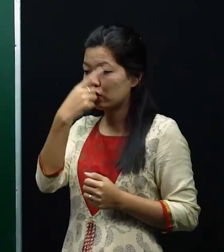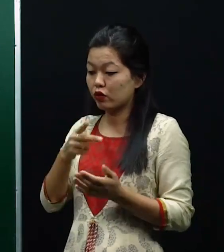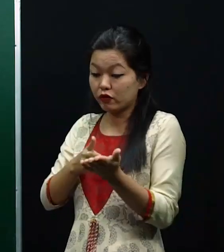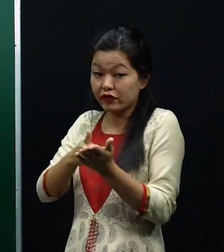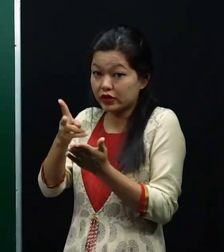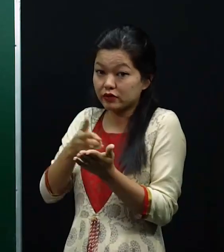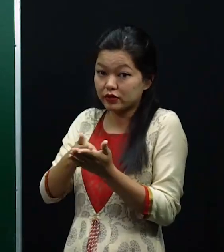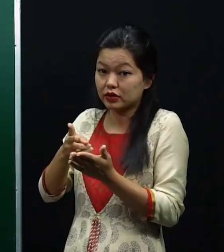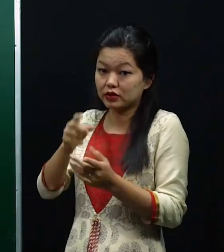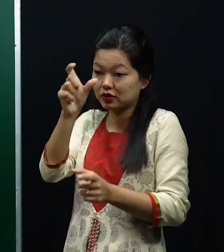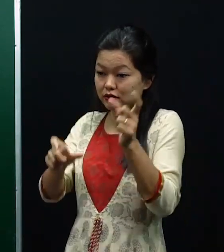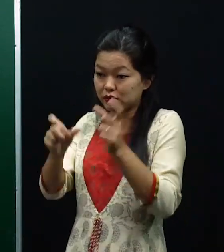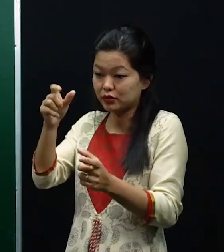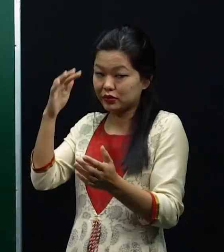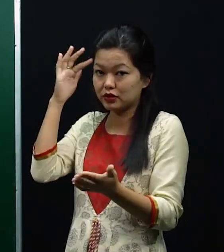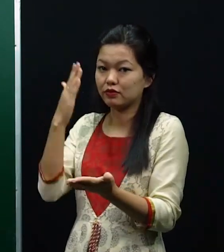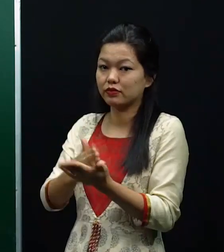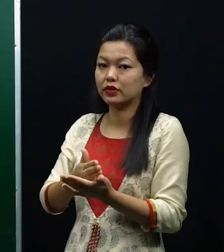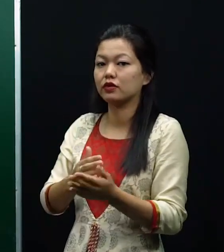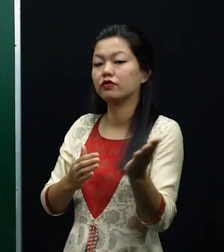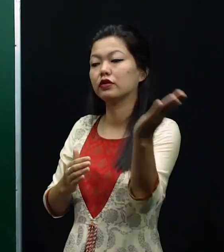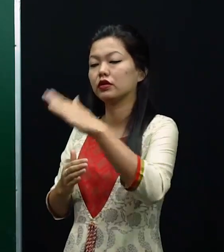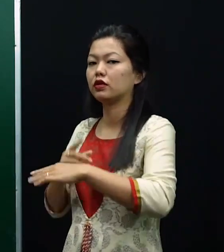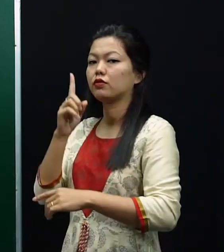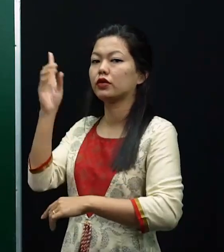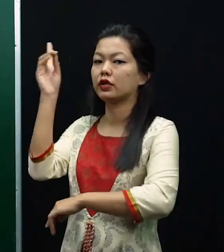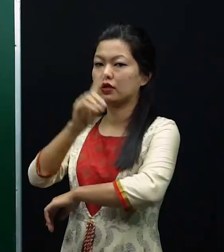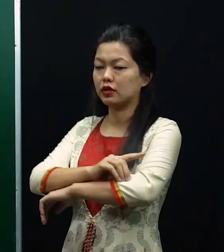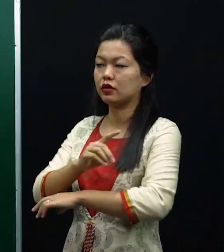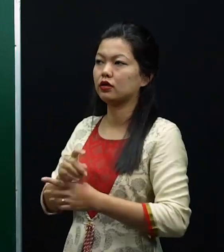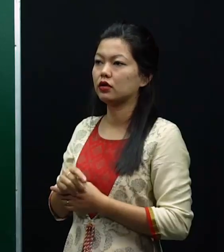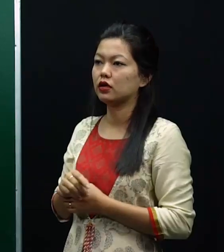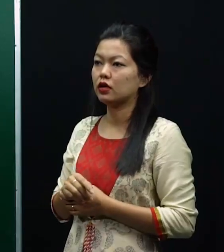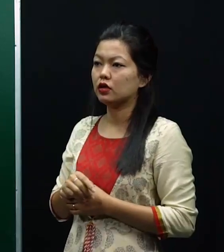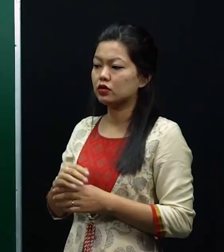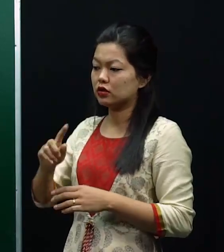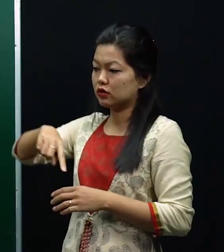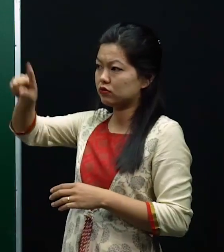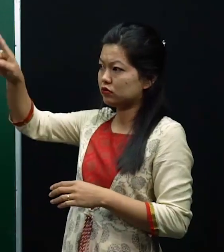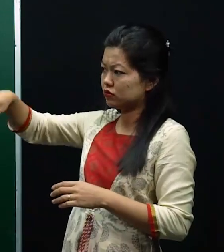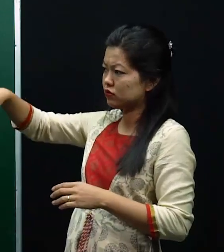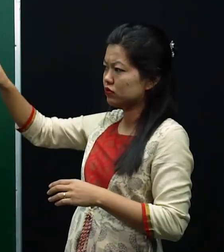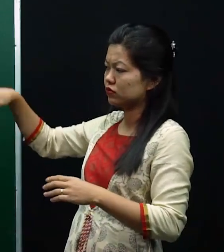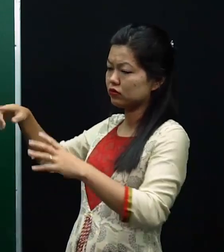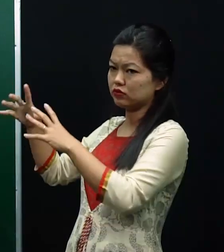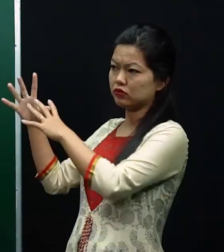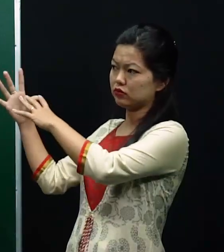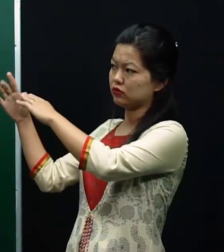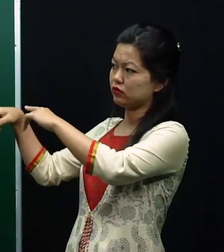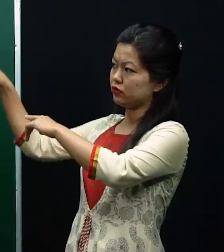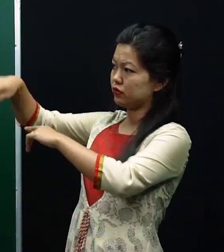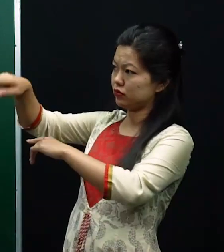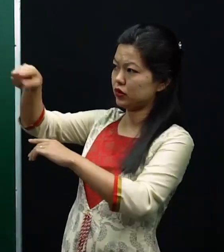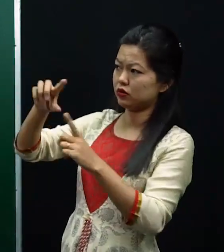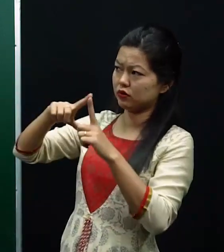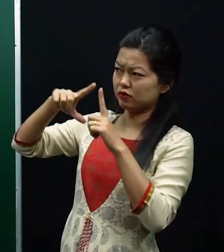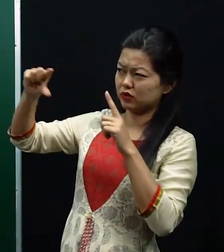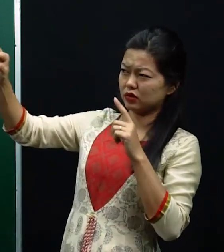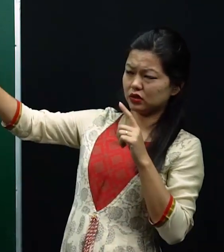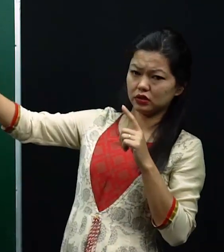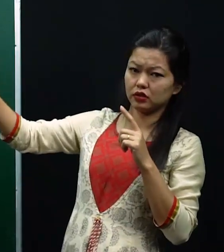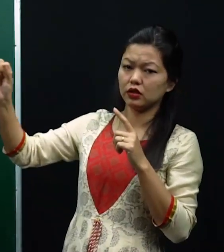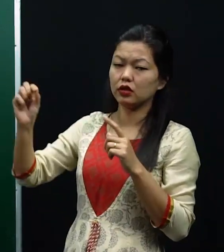confusions in her mind to whether to say yes or to say no, but she just gave him a prompt positive